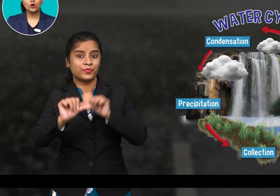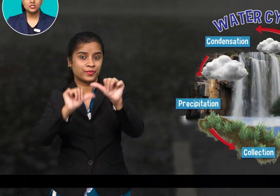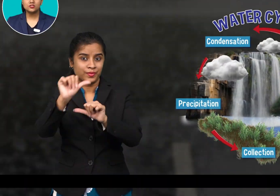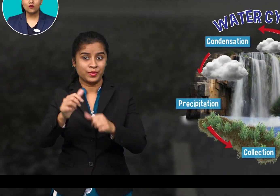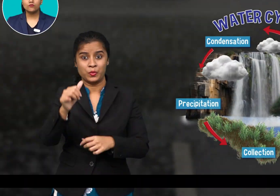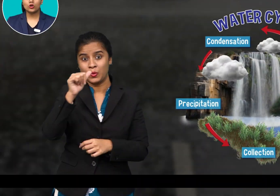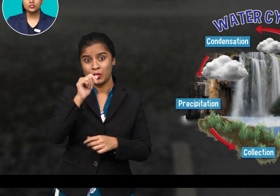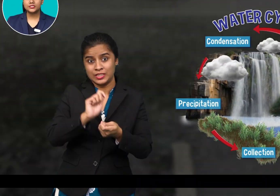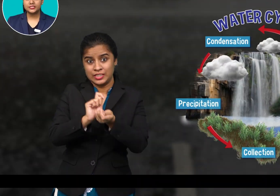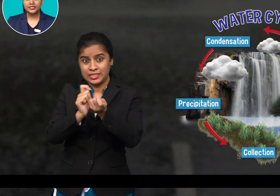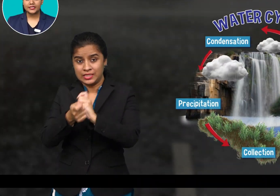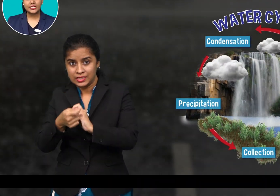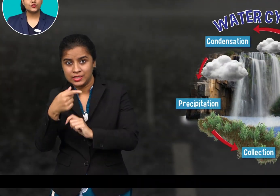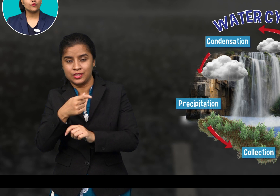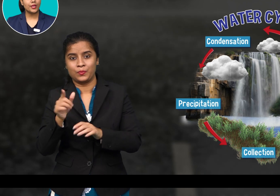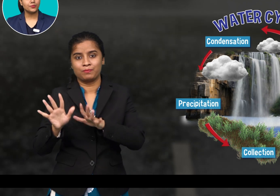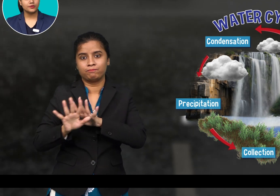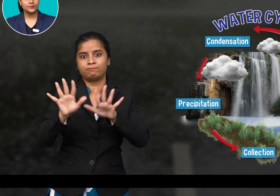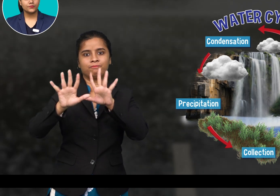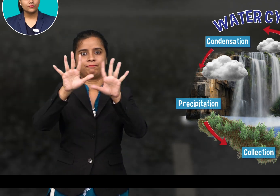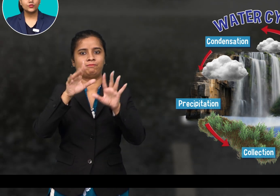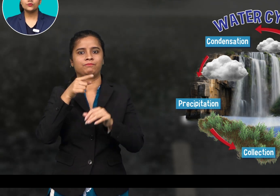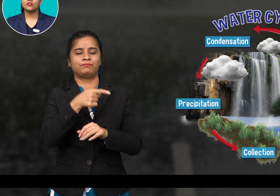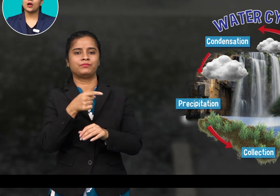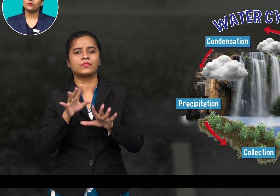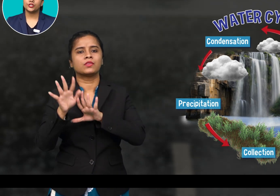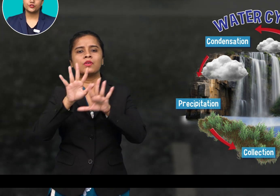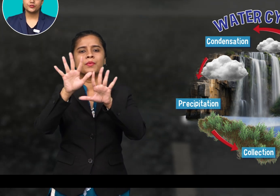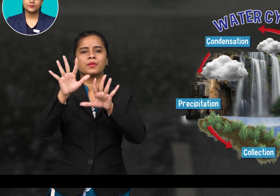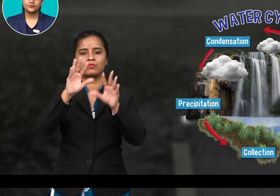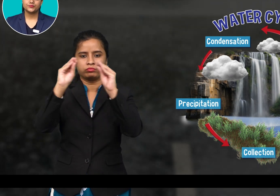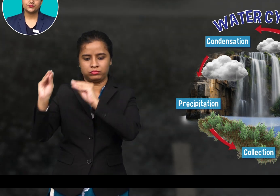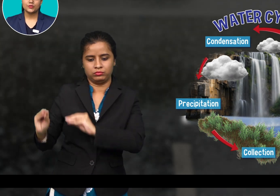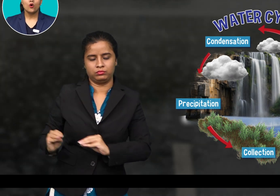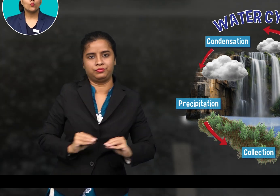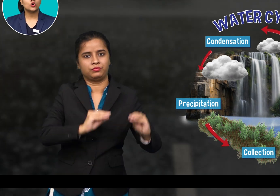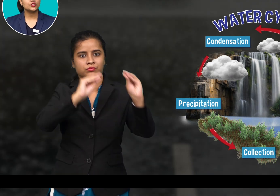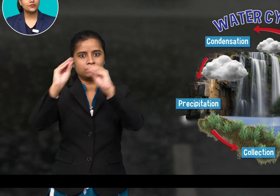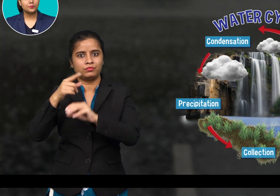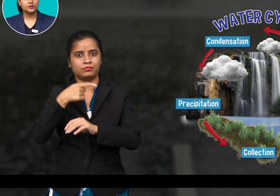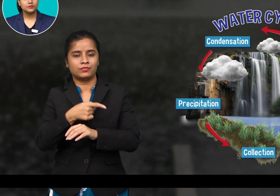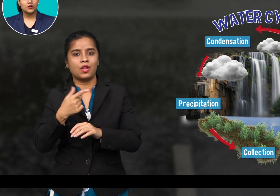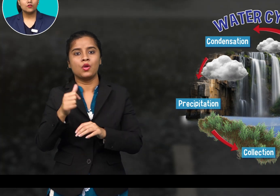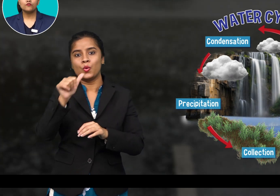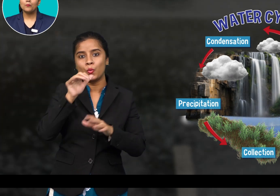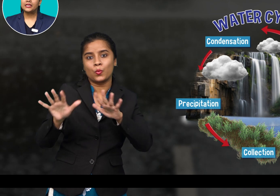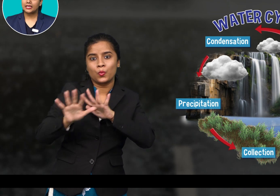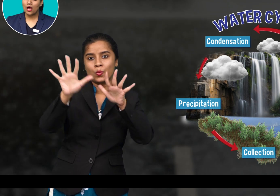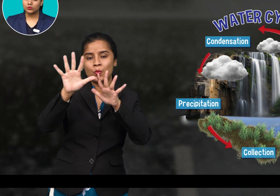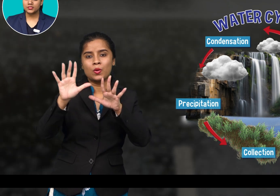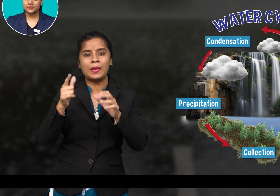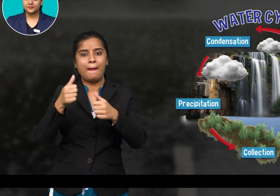The process of water turning into vapor through evaporation, water vapor